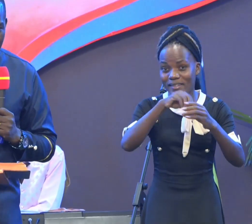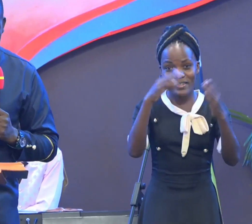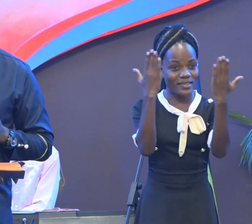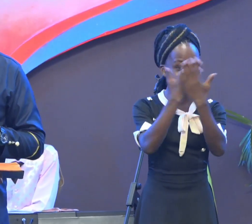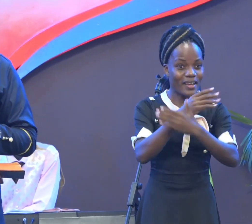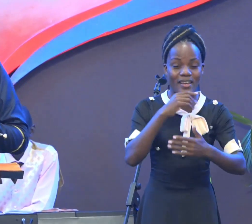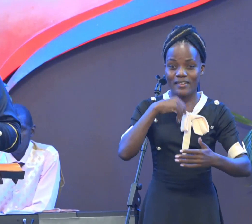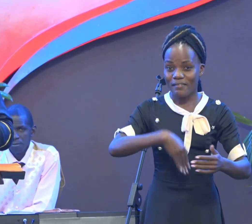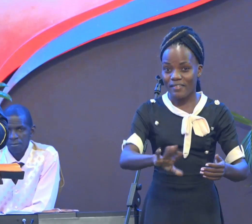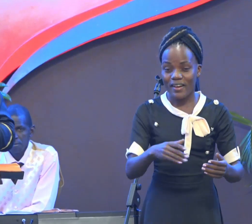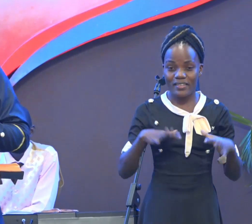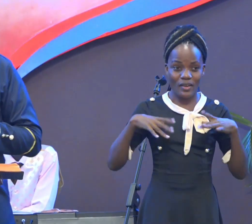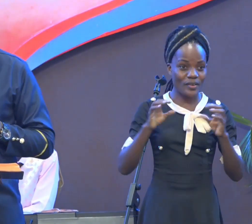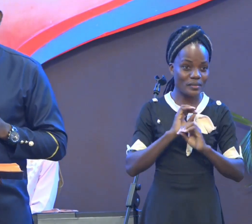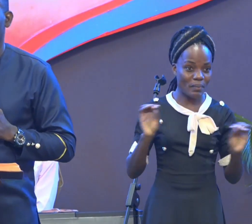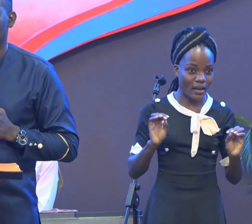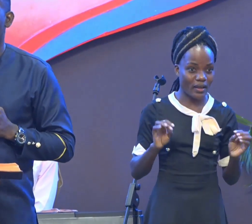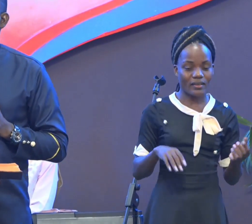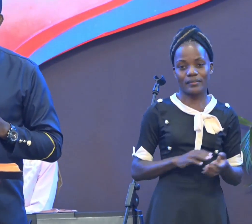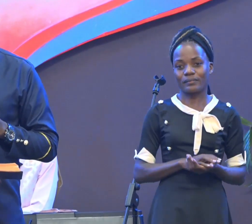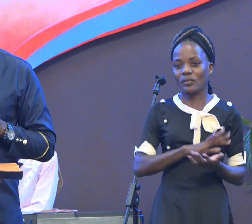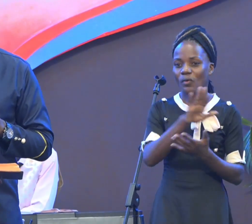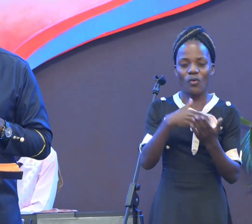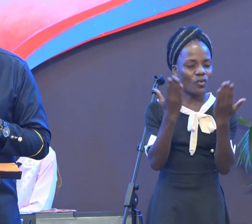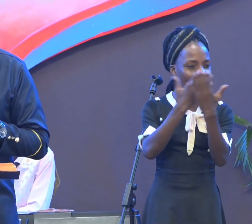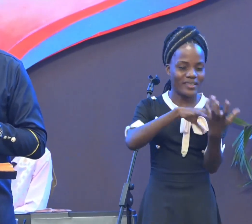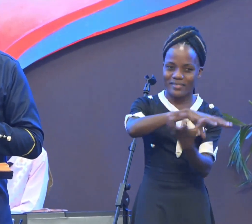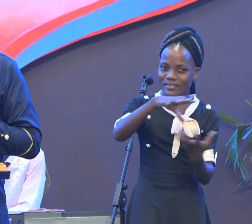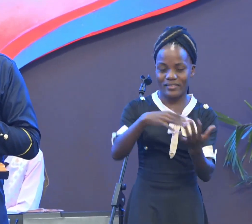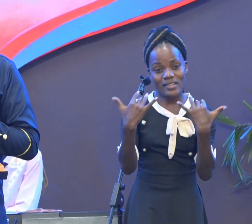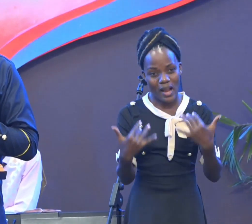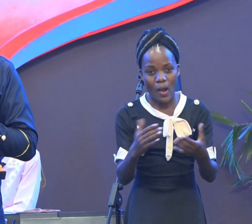When the night time was so distorted. The